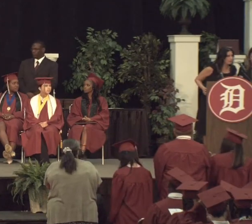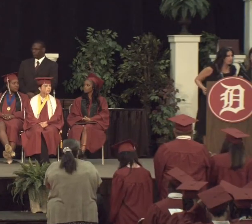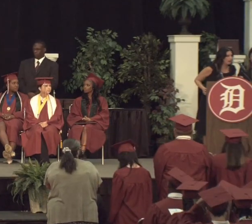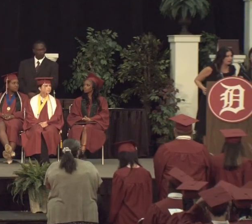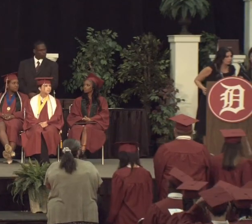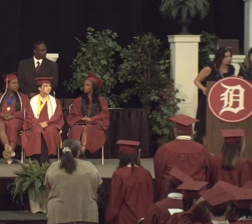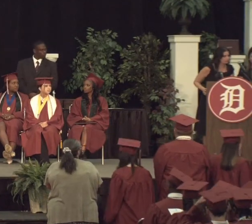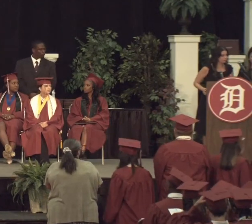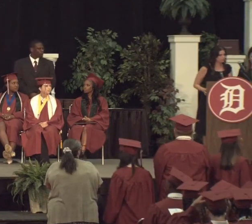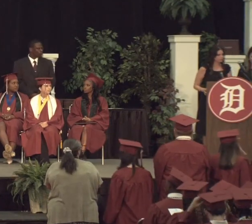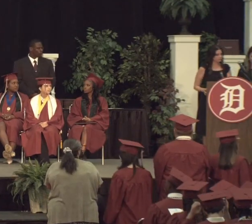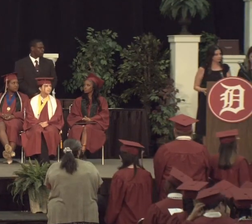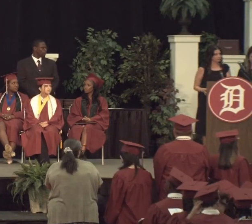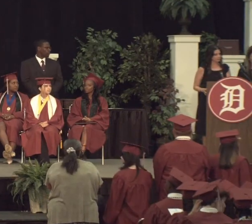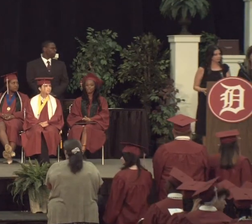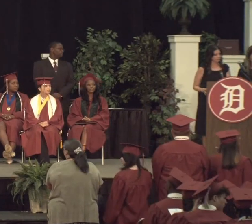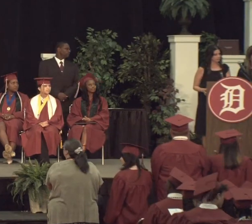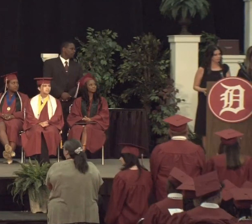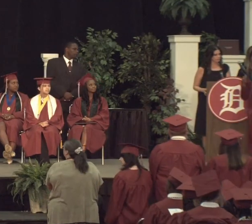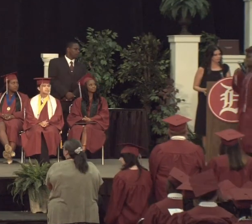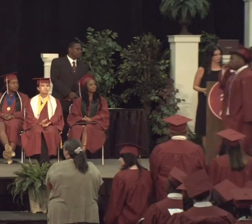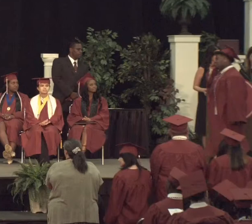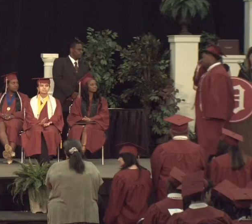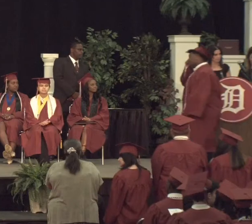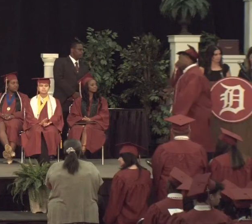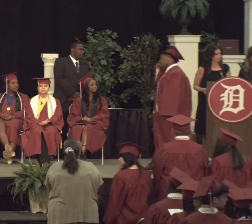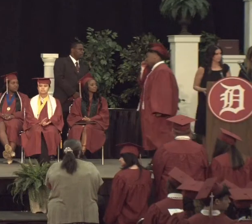Melvin Howard.